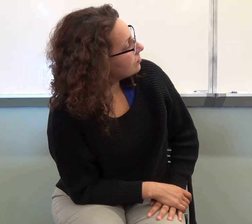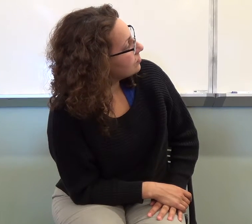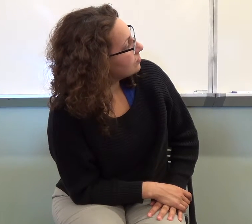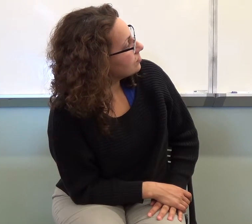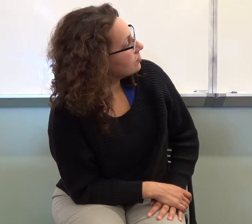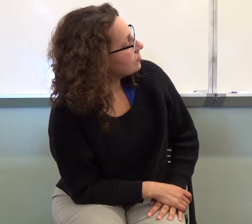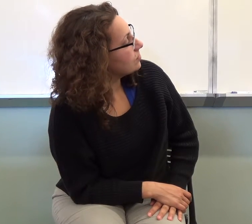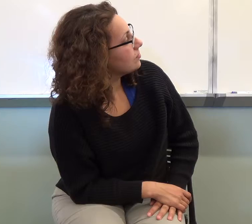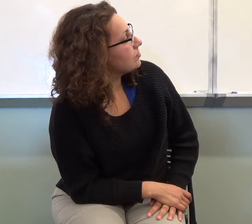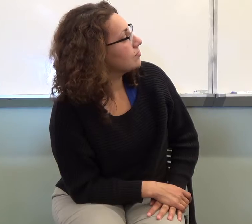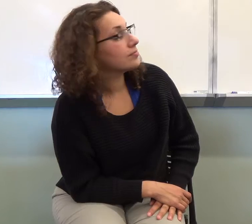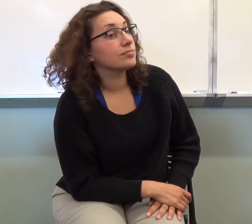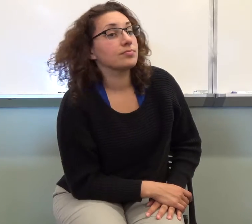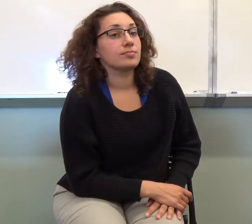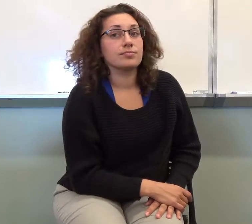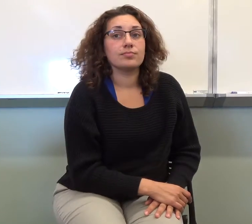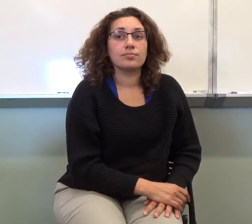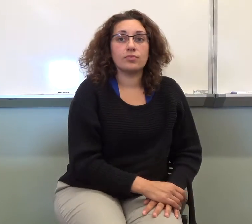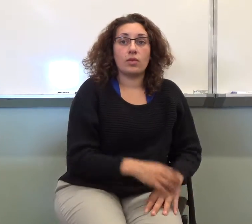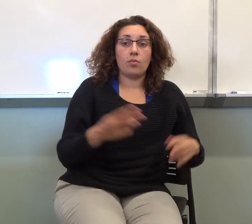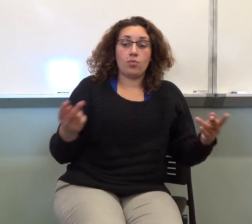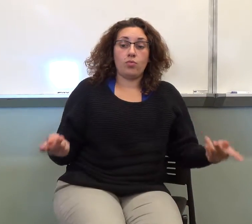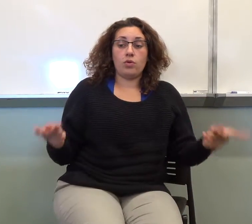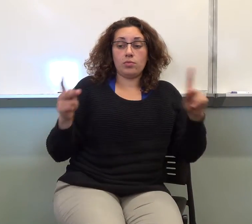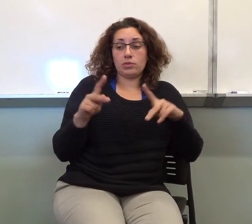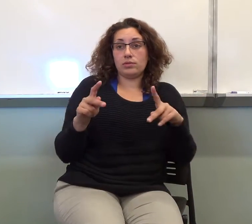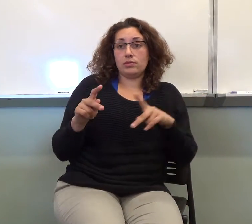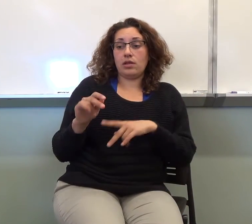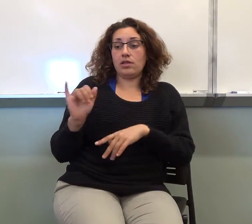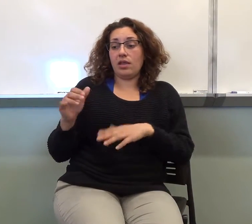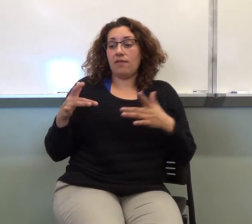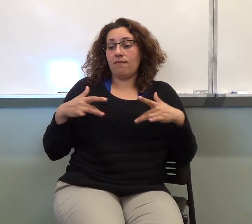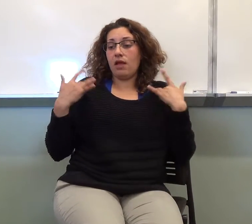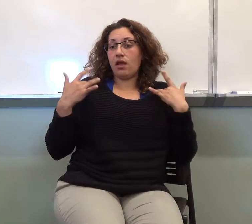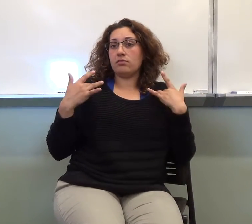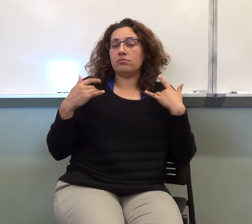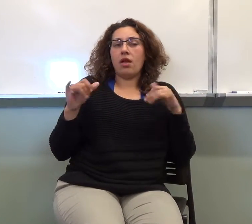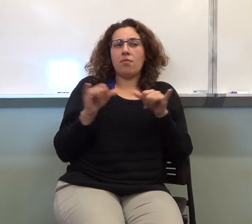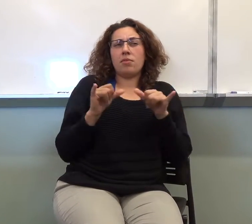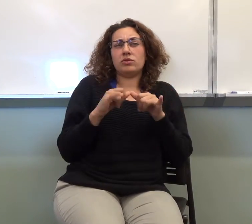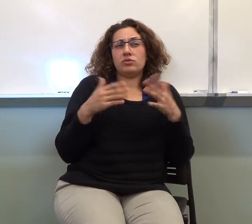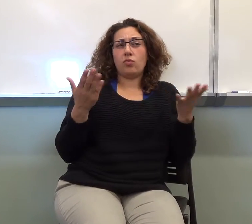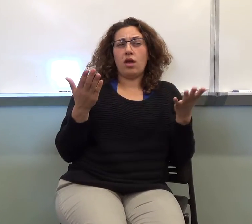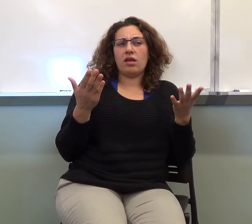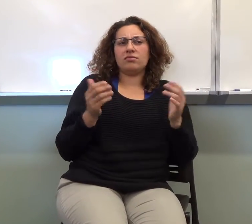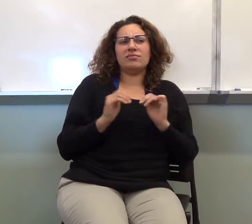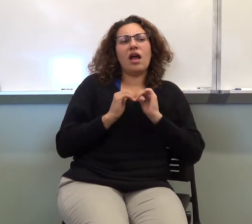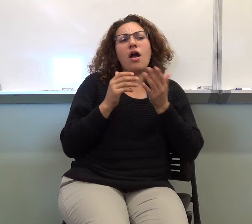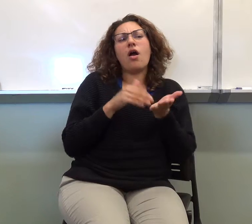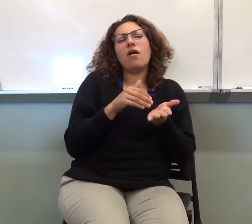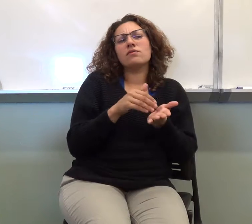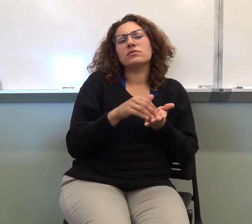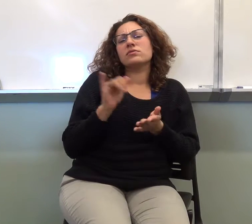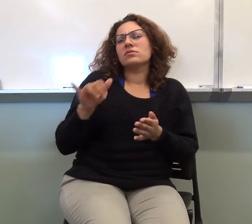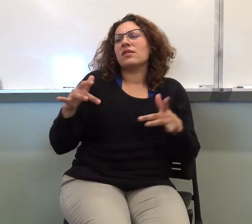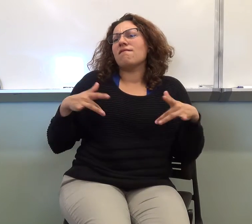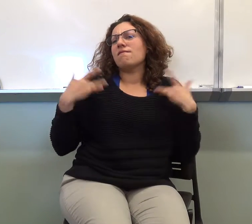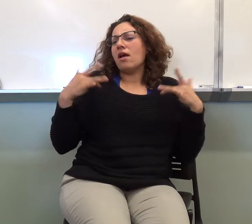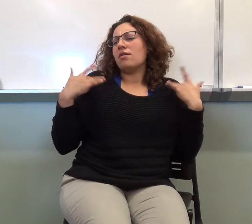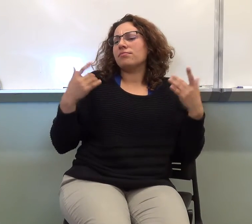Probability of an event measures the likelihood of the event to occur. And that's a rather general idea. Of